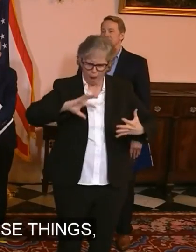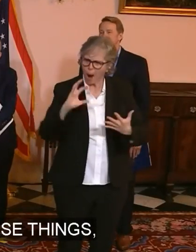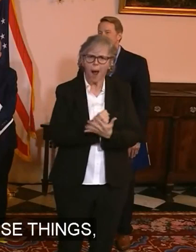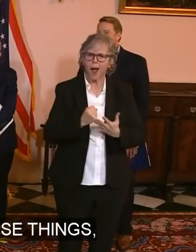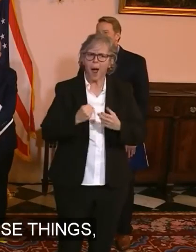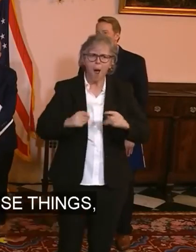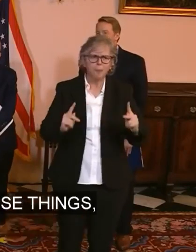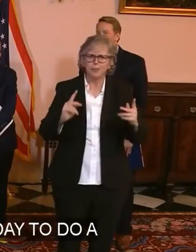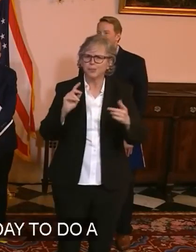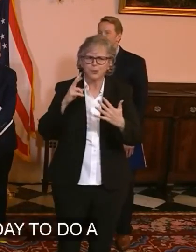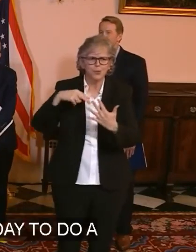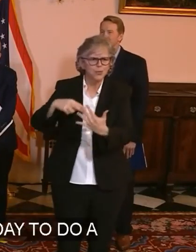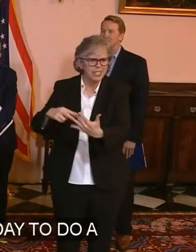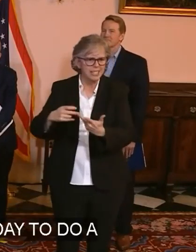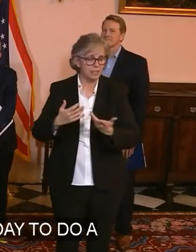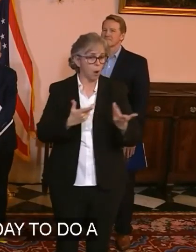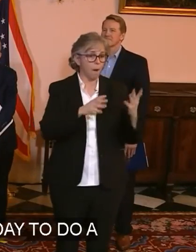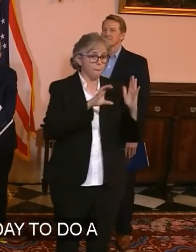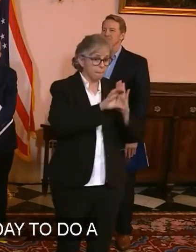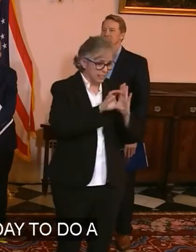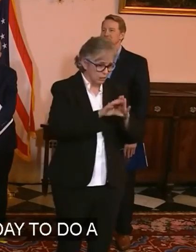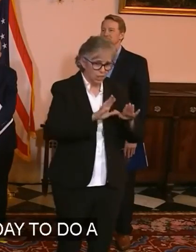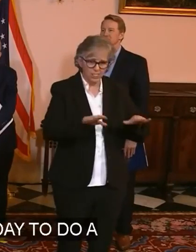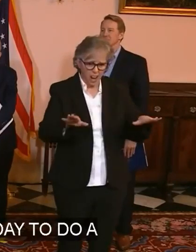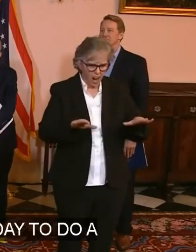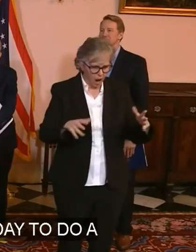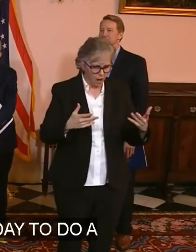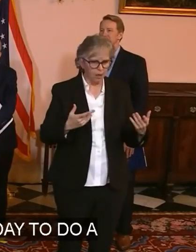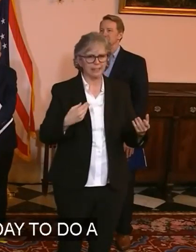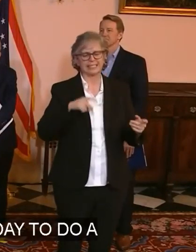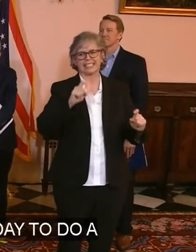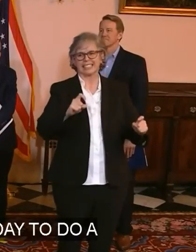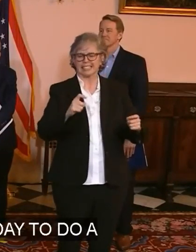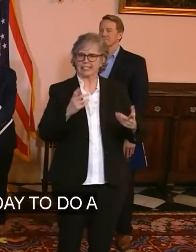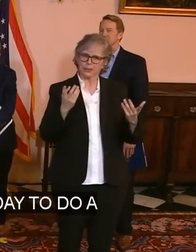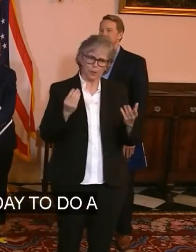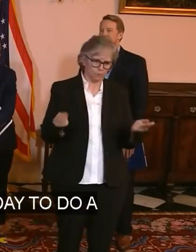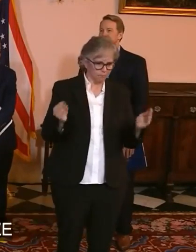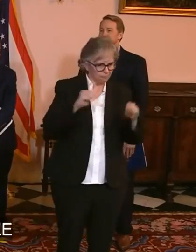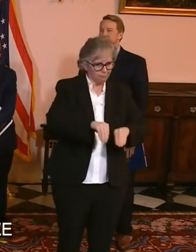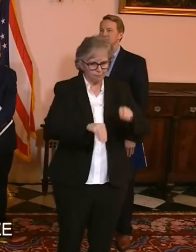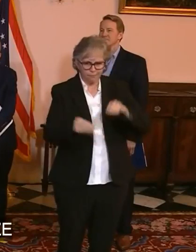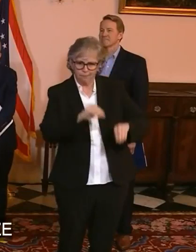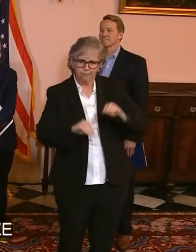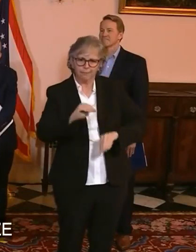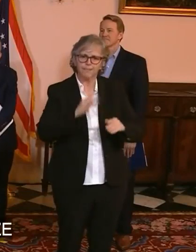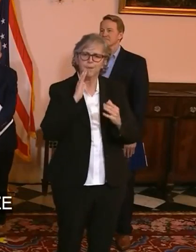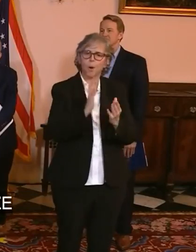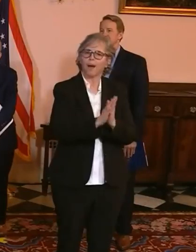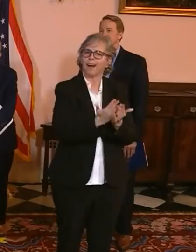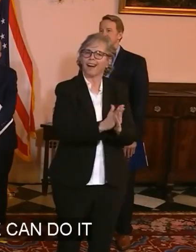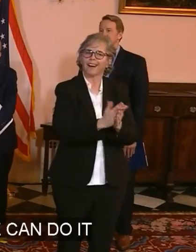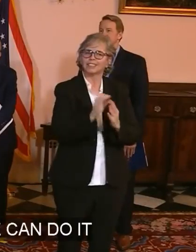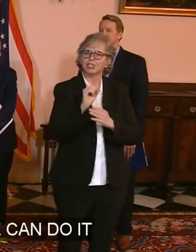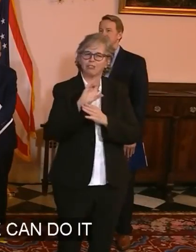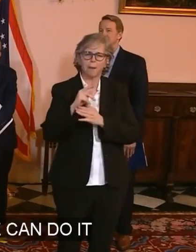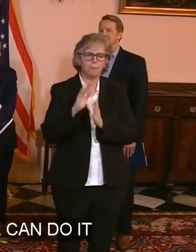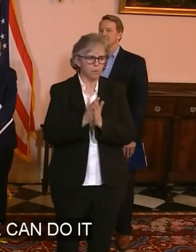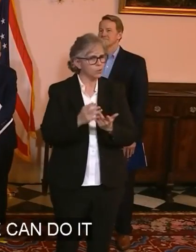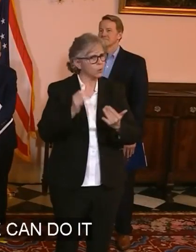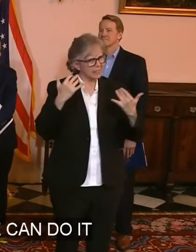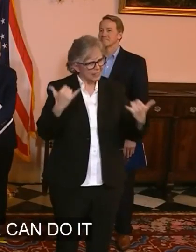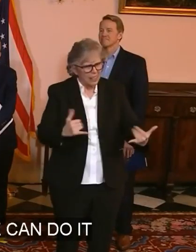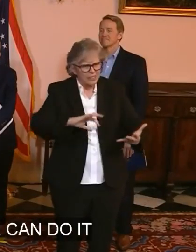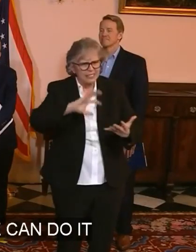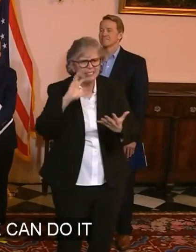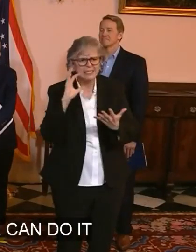organize your pictures. We can use this time, and we can do it, with everyone who's in the house with us.